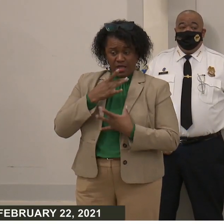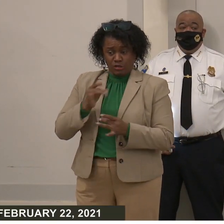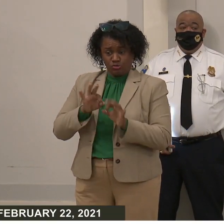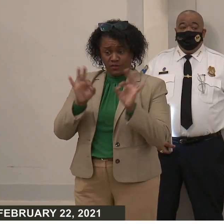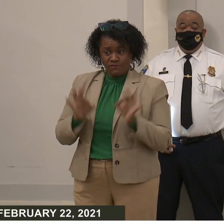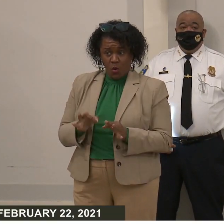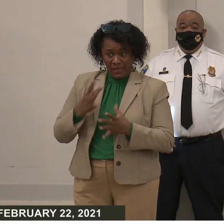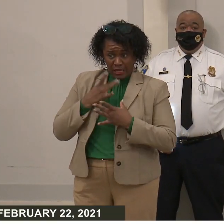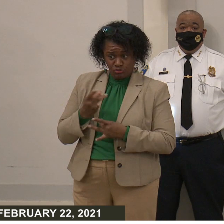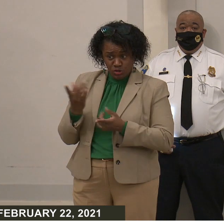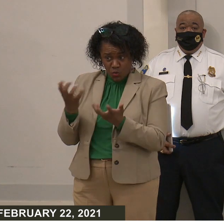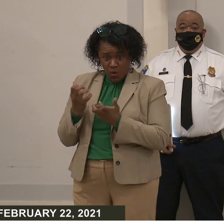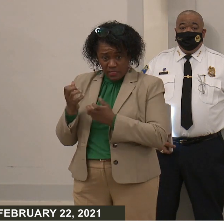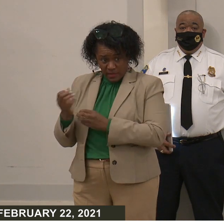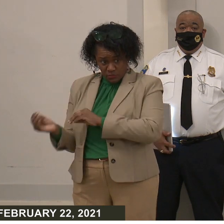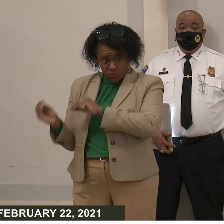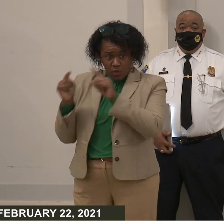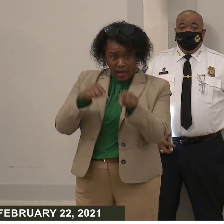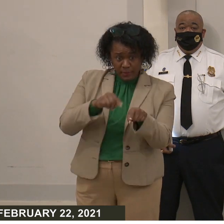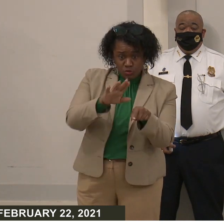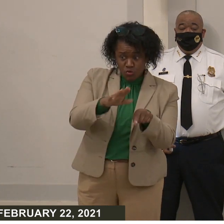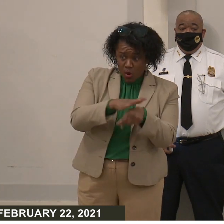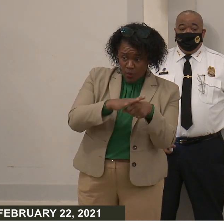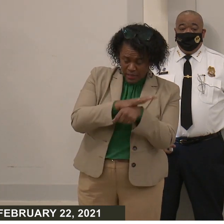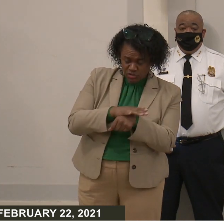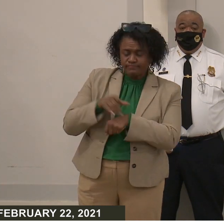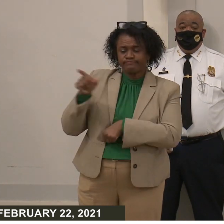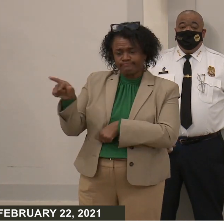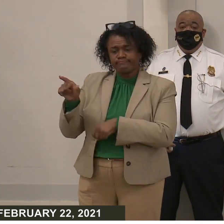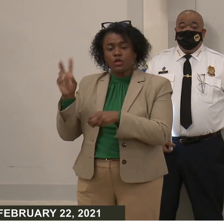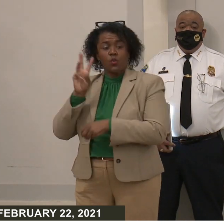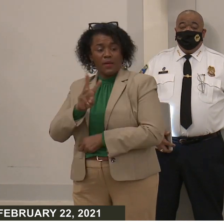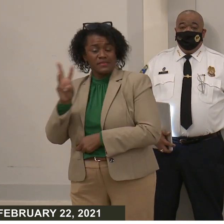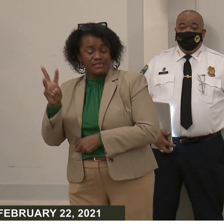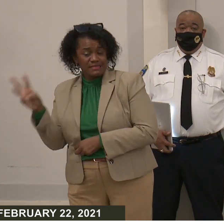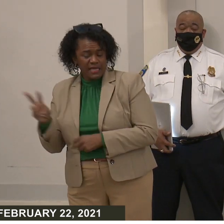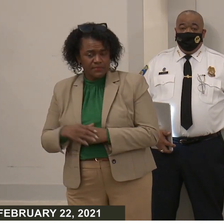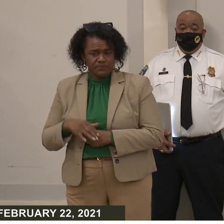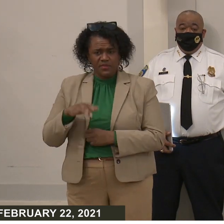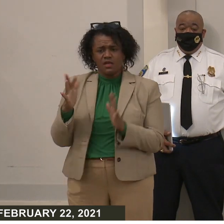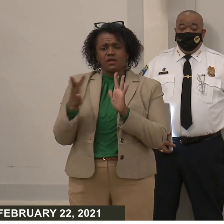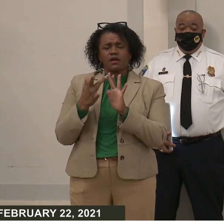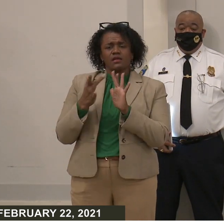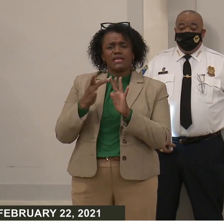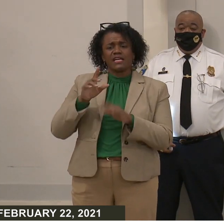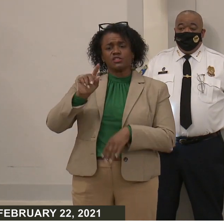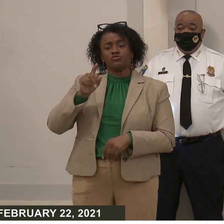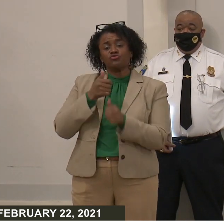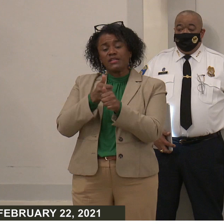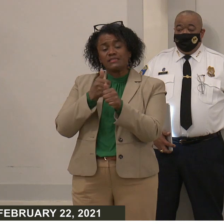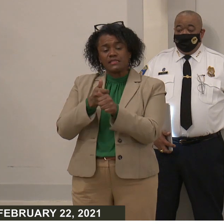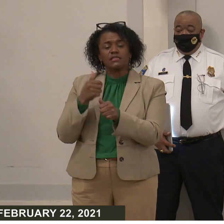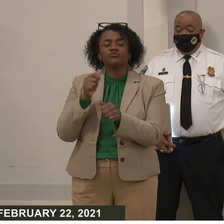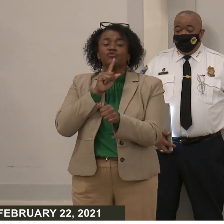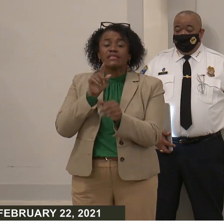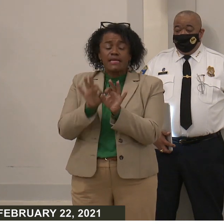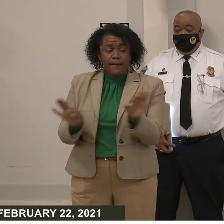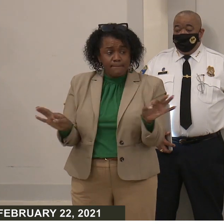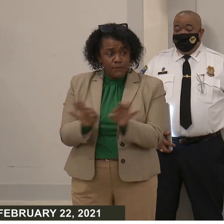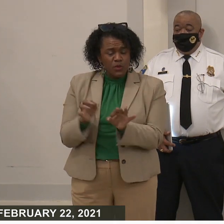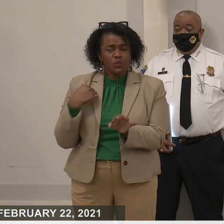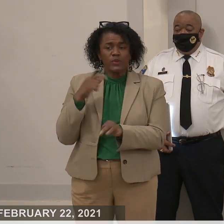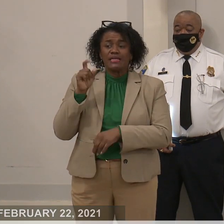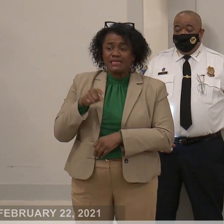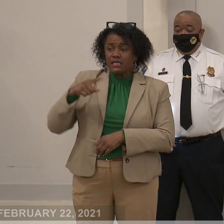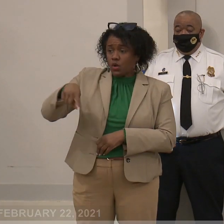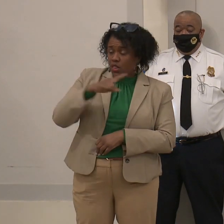our website. Contact tracing remains as important as ever in quickly identifying disease transmission, and we still need residents to